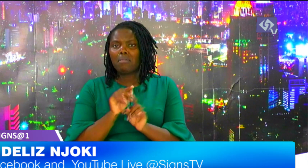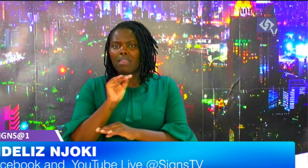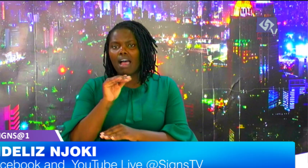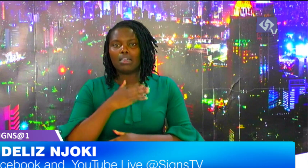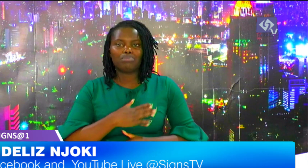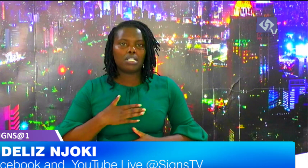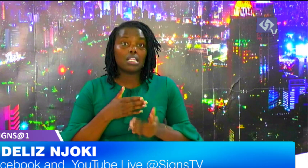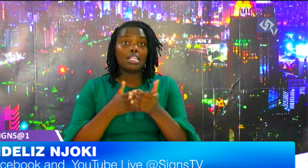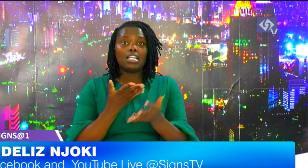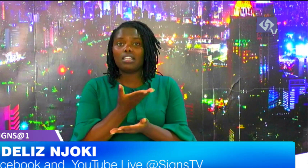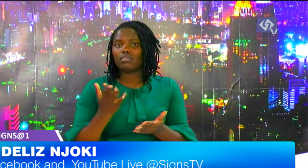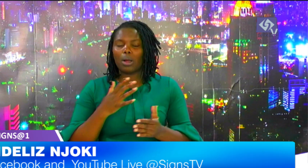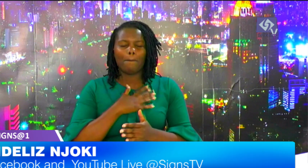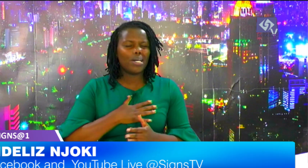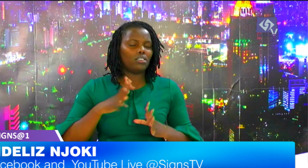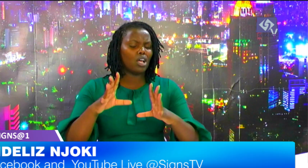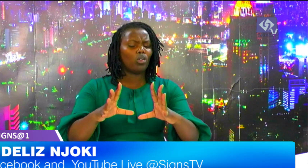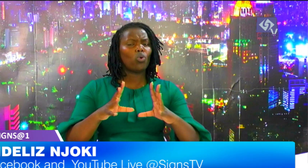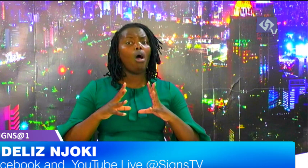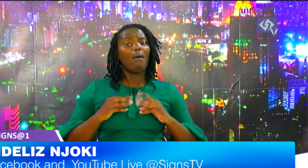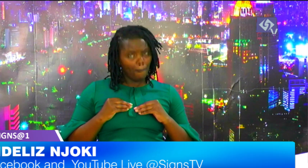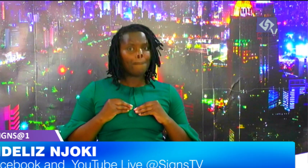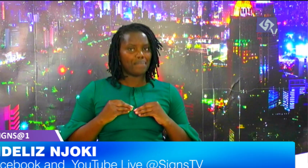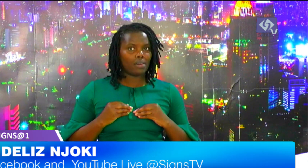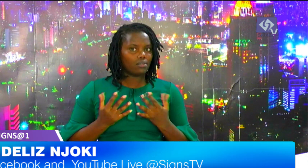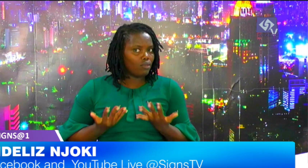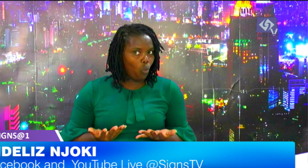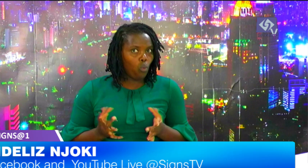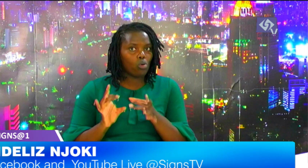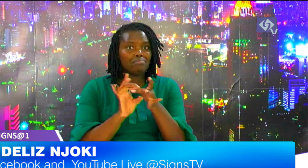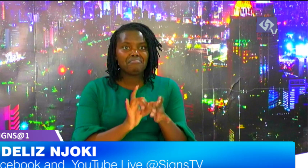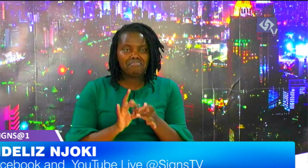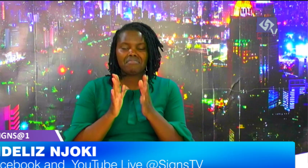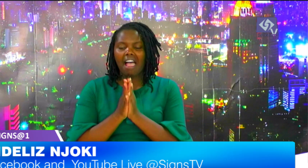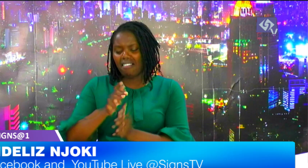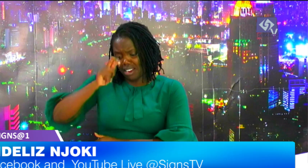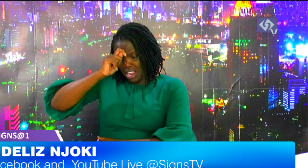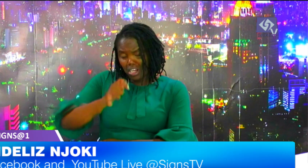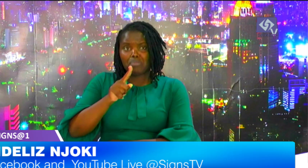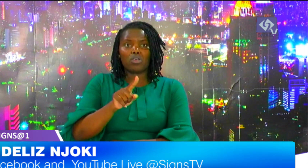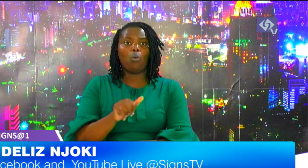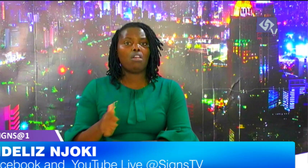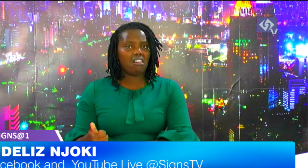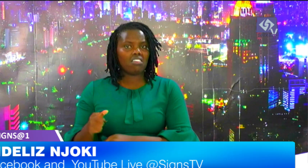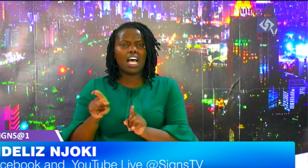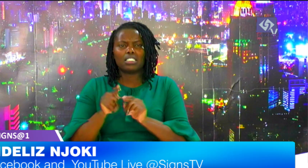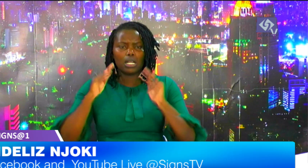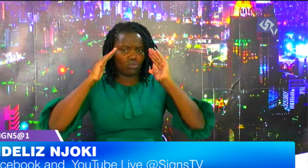He urged the leaders to embrace unity and respect to each other and